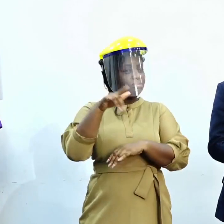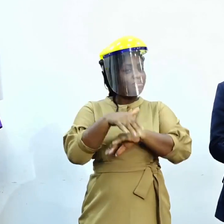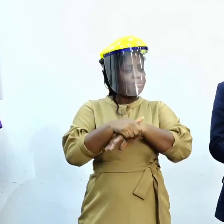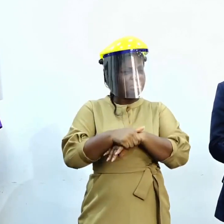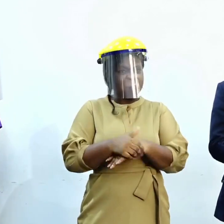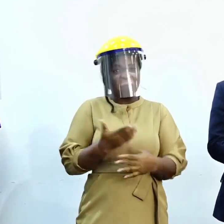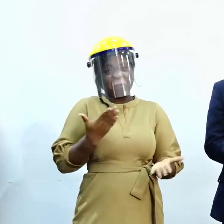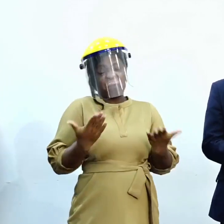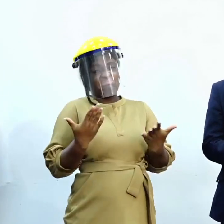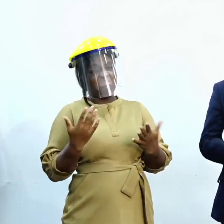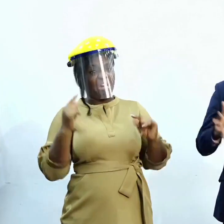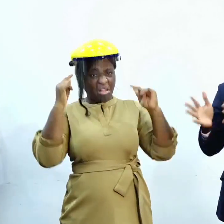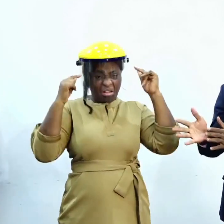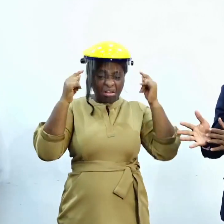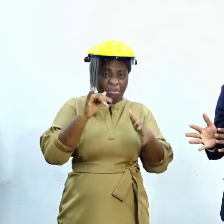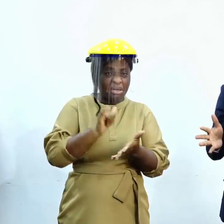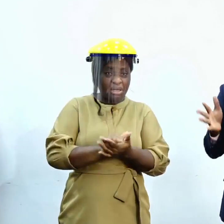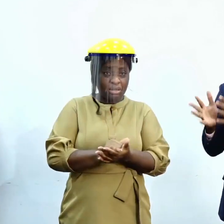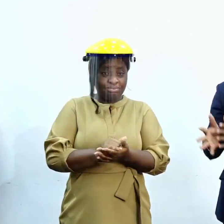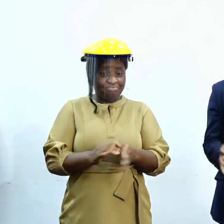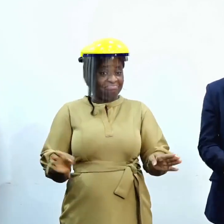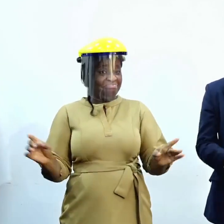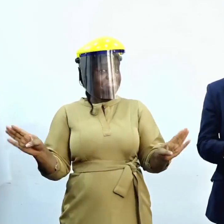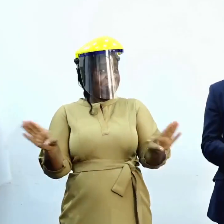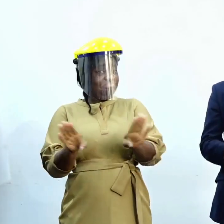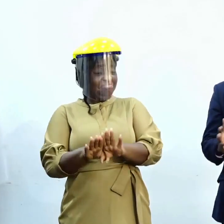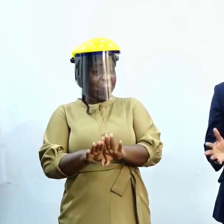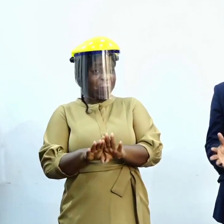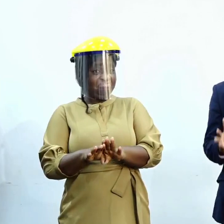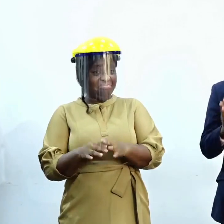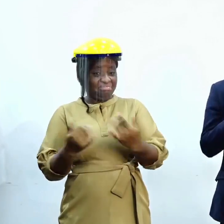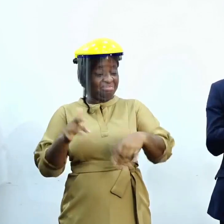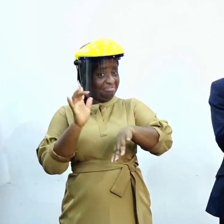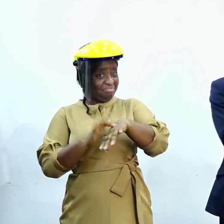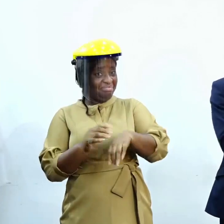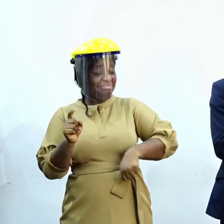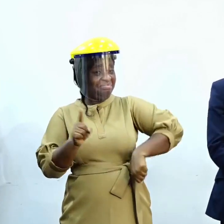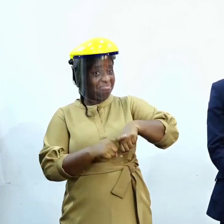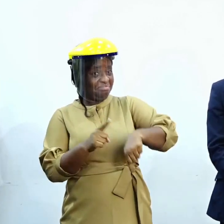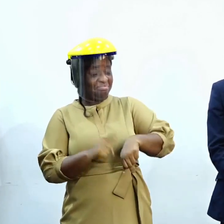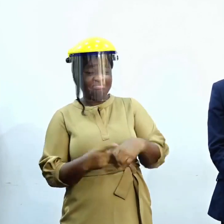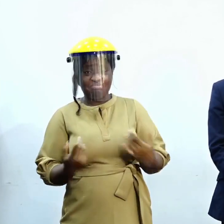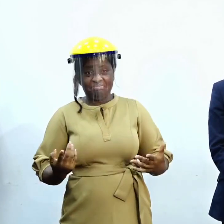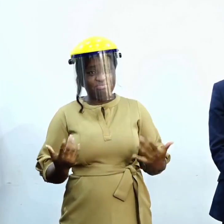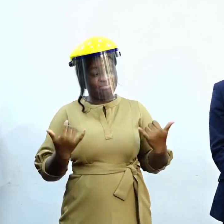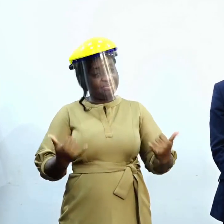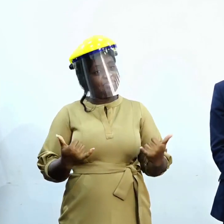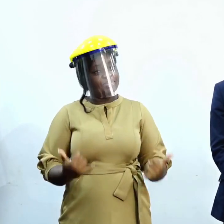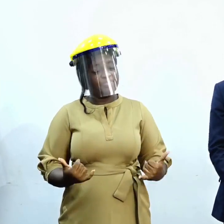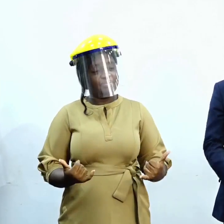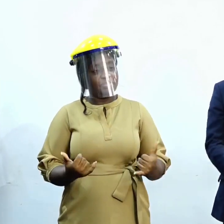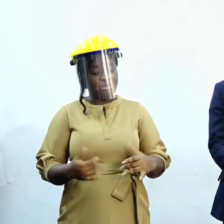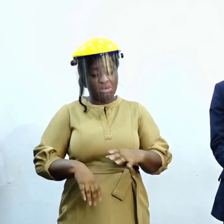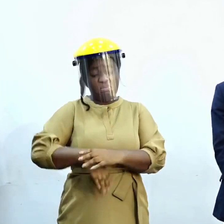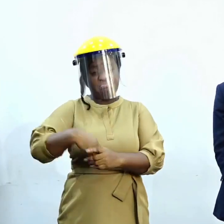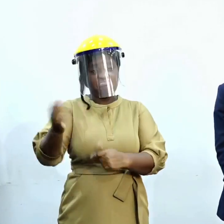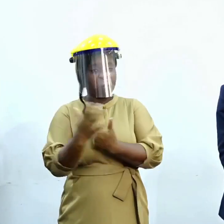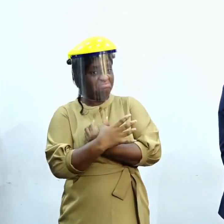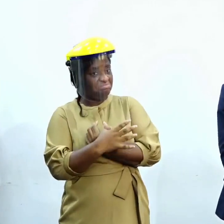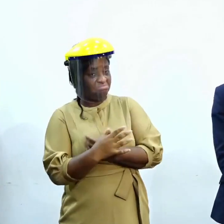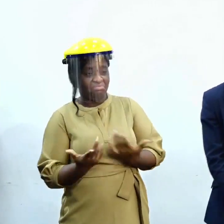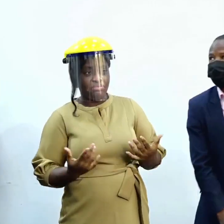considering similar? Because even with the closure, it has even affected their Champions League matches, which is now going to be played outside the Germany, that is Hungary to be